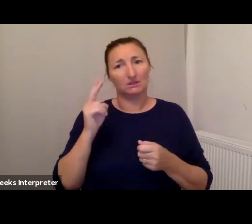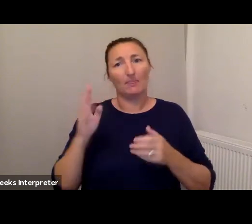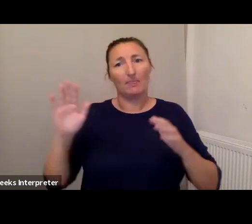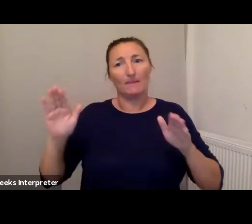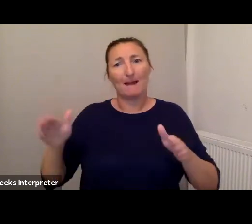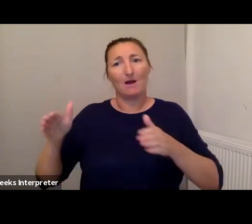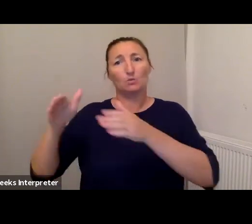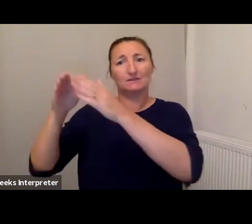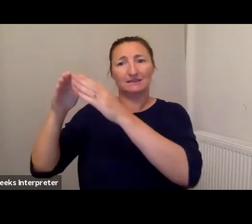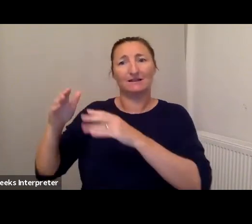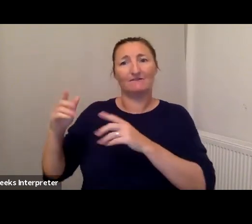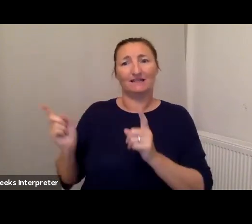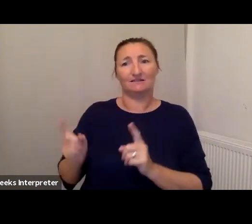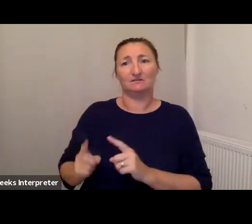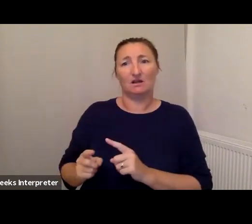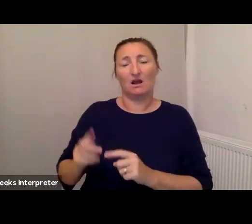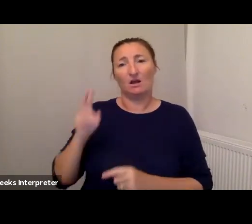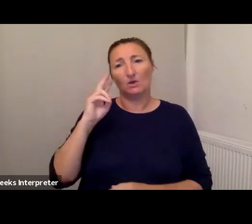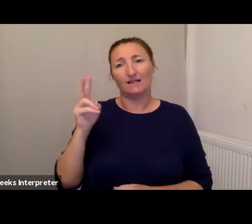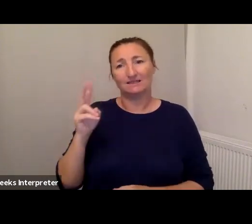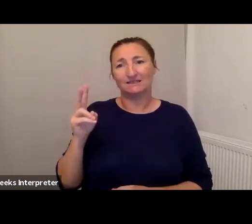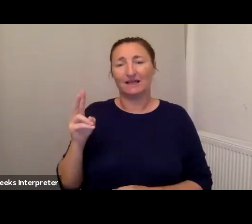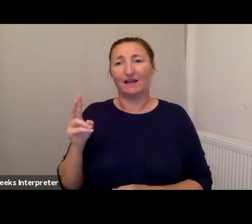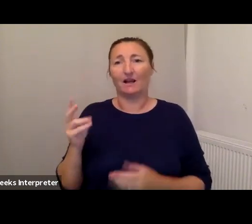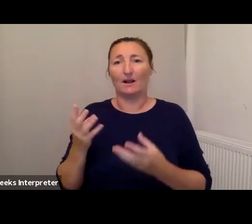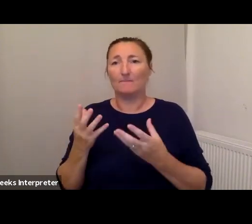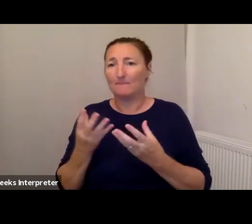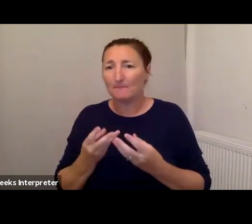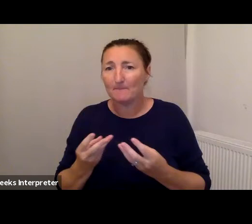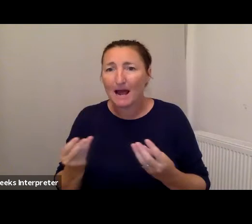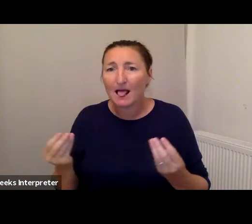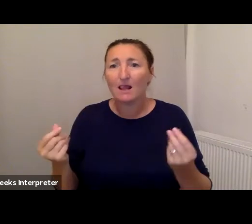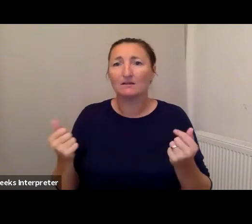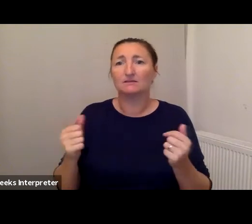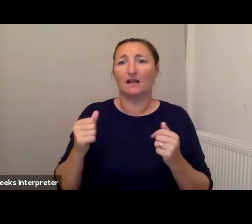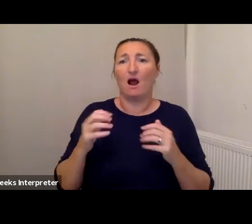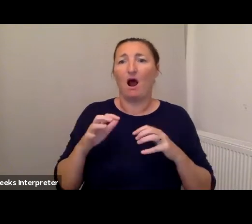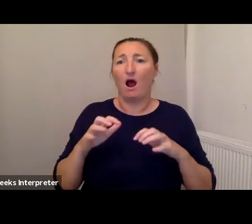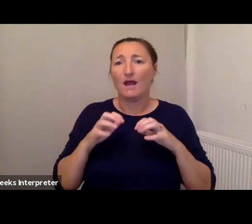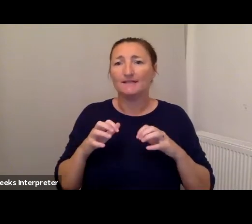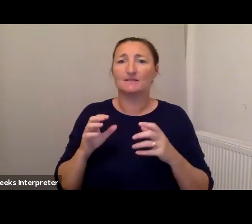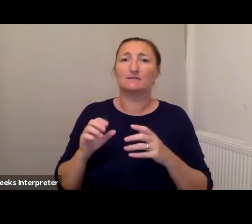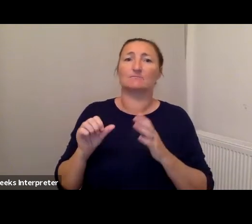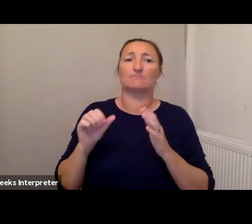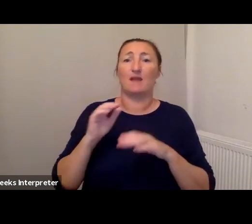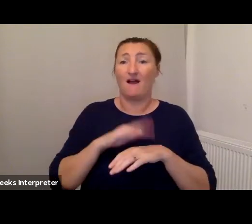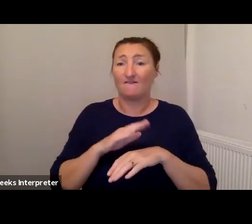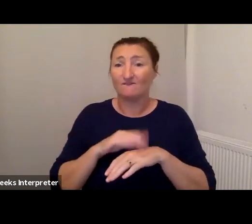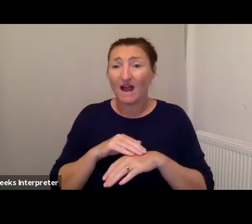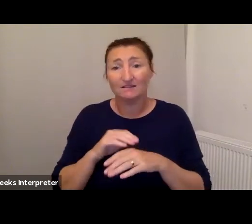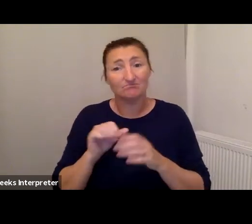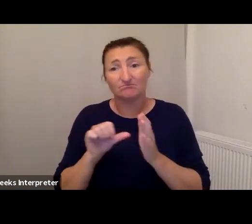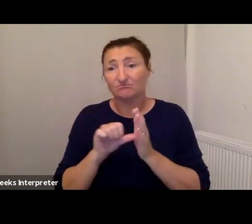mountains. You see the Arctic melting and affecting many countries who are now trying to come up with